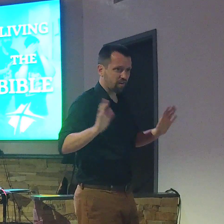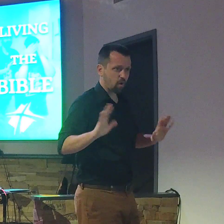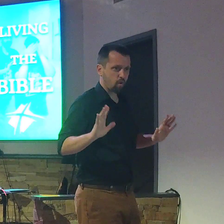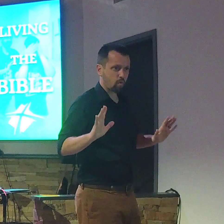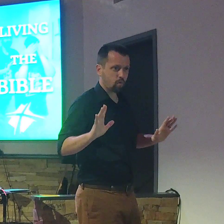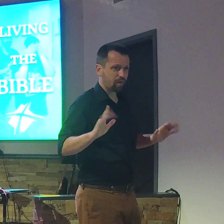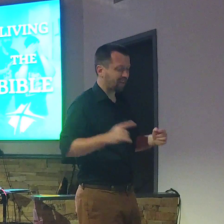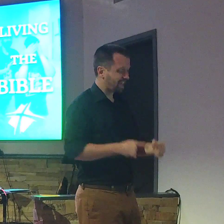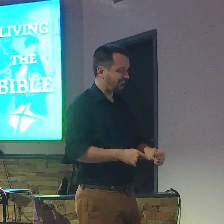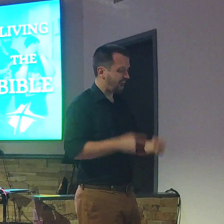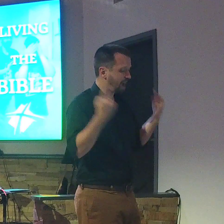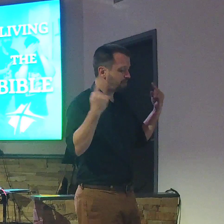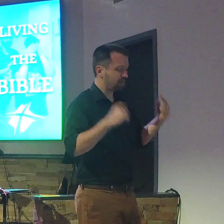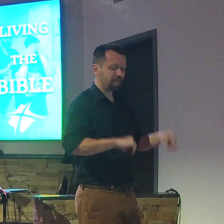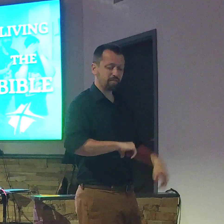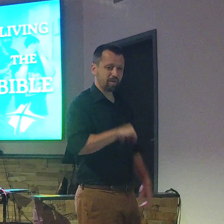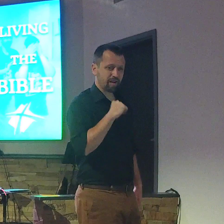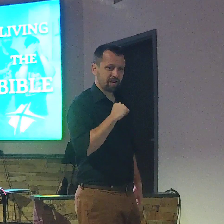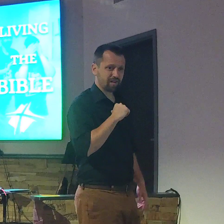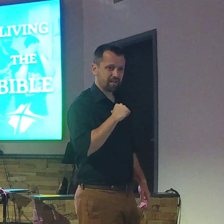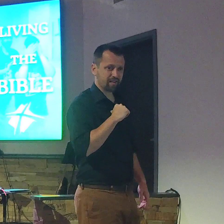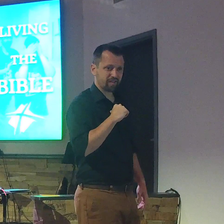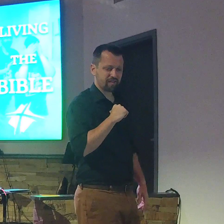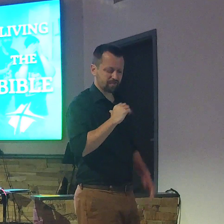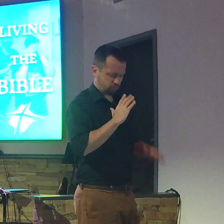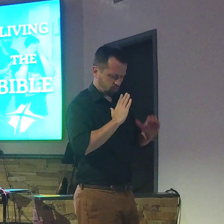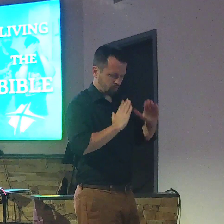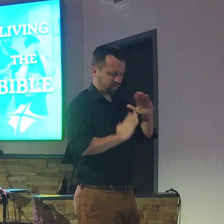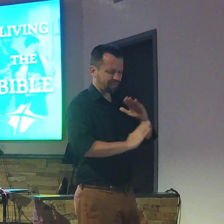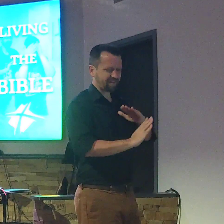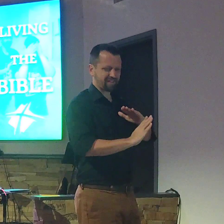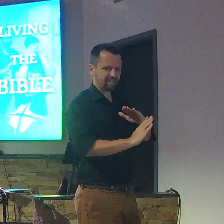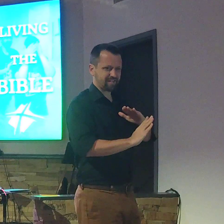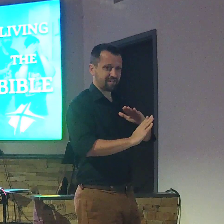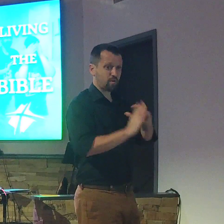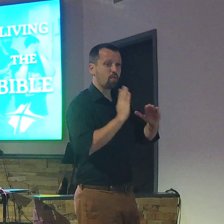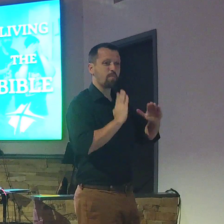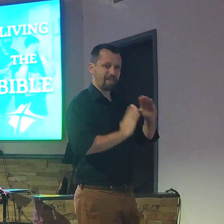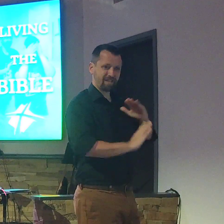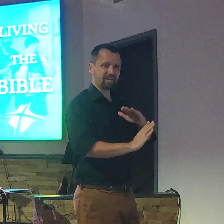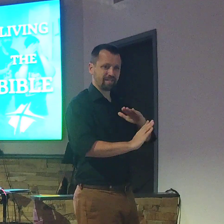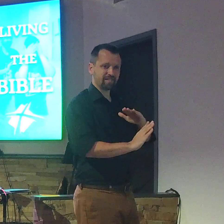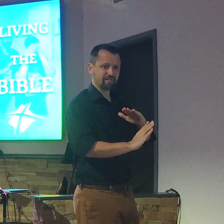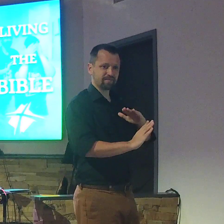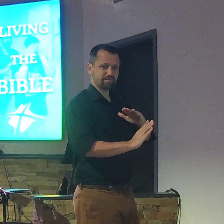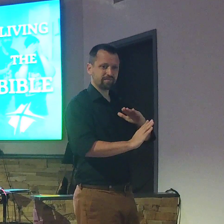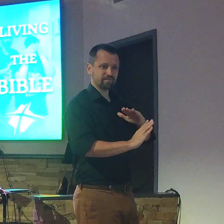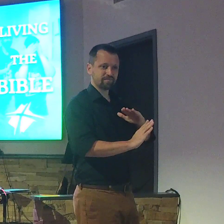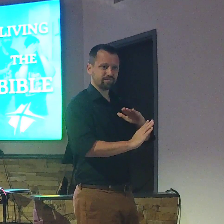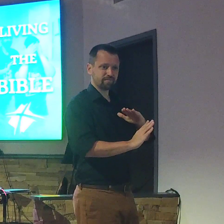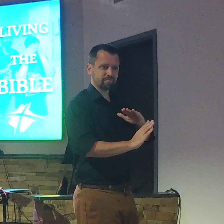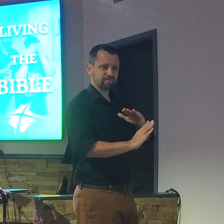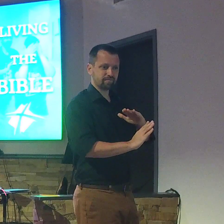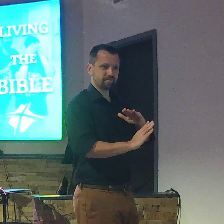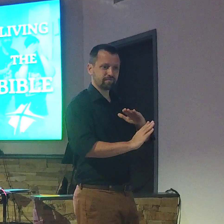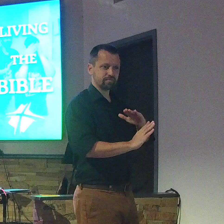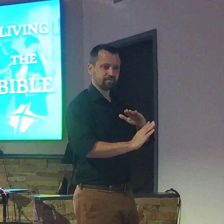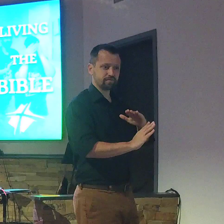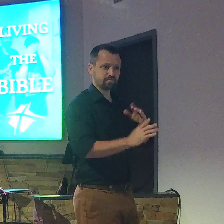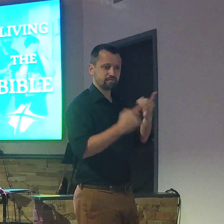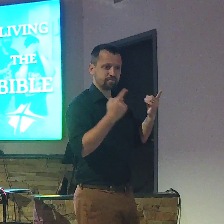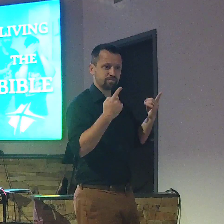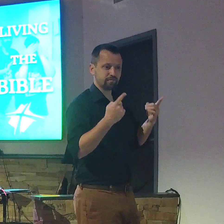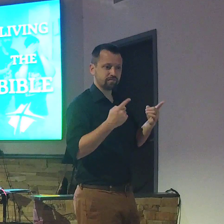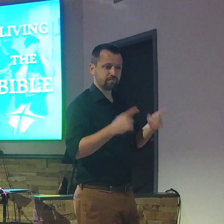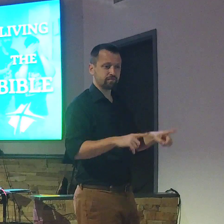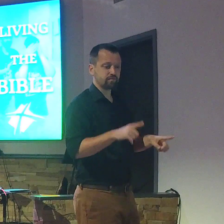polar opposite of pride, which is humility. Humility. And when you reach the place